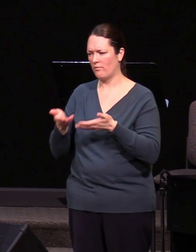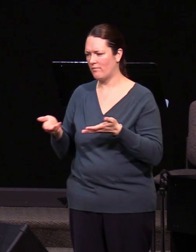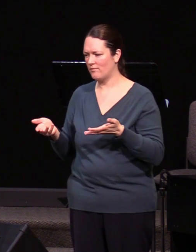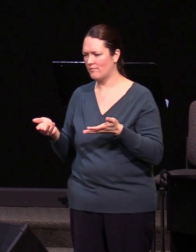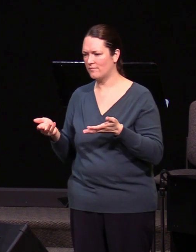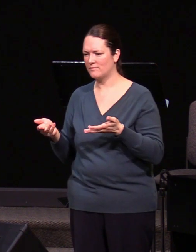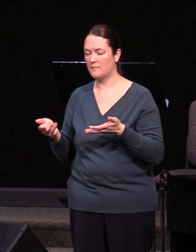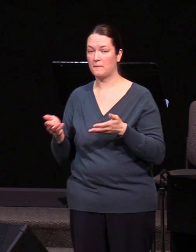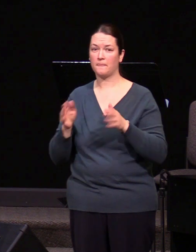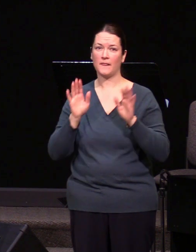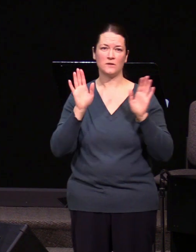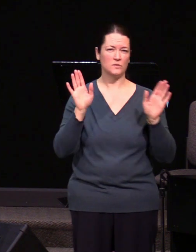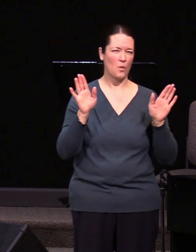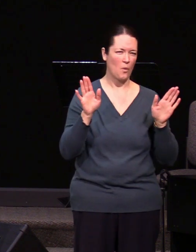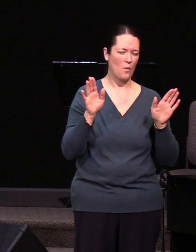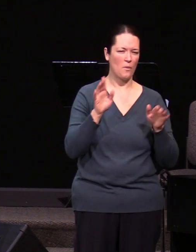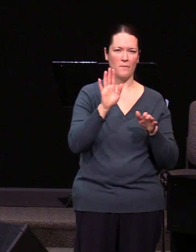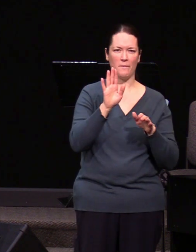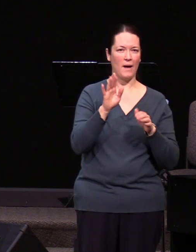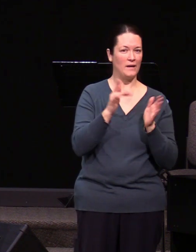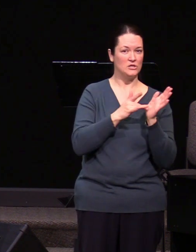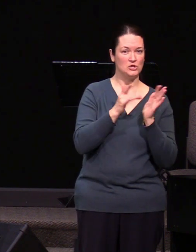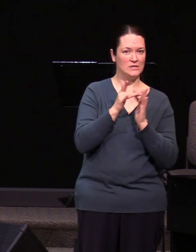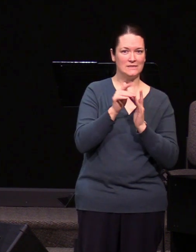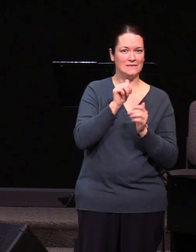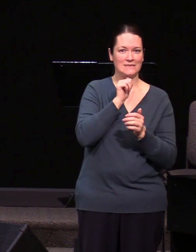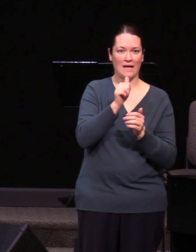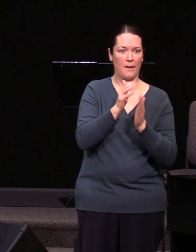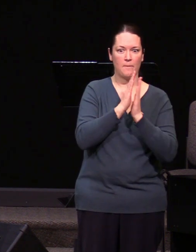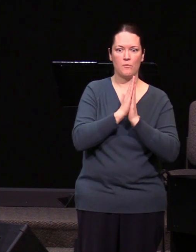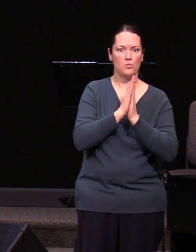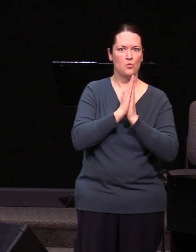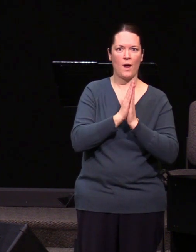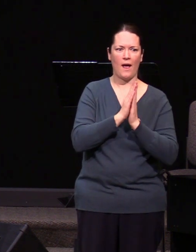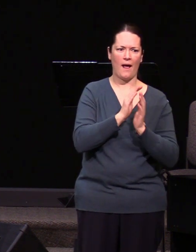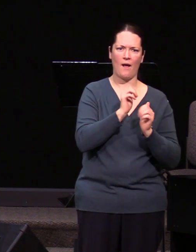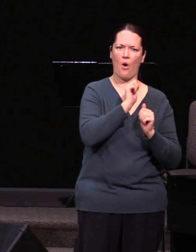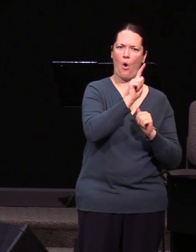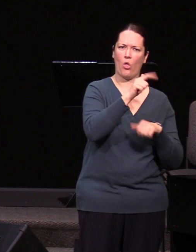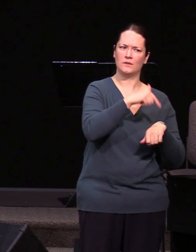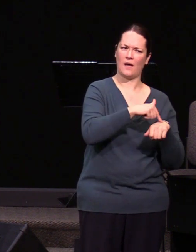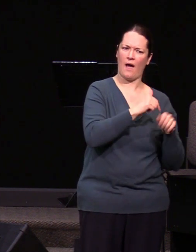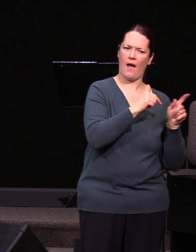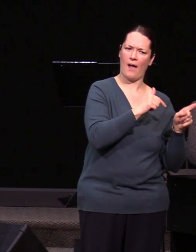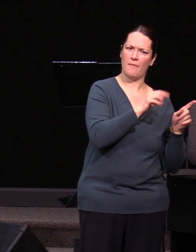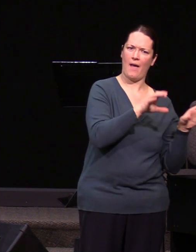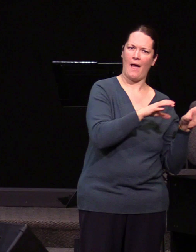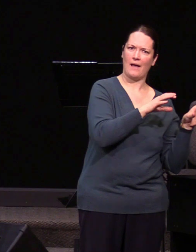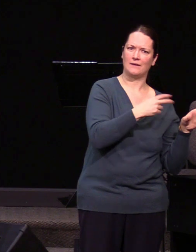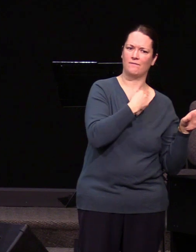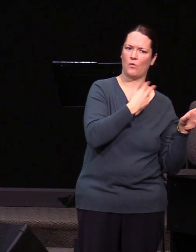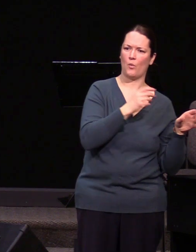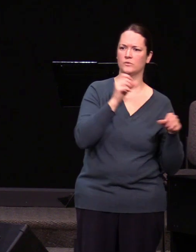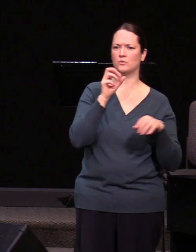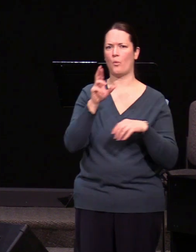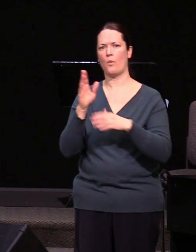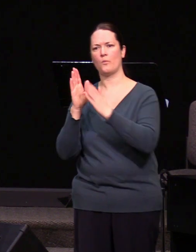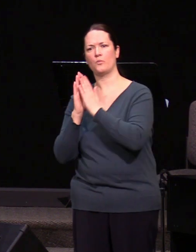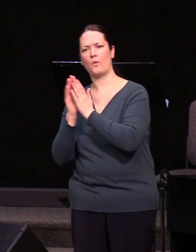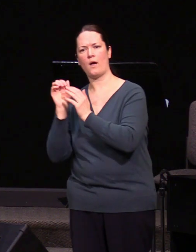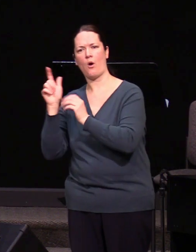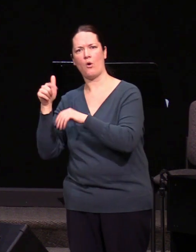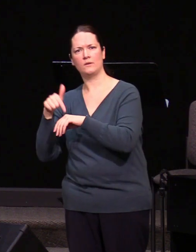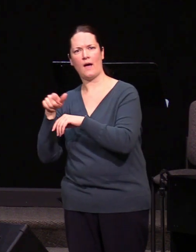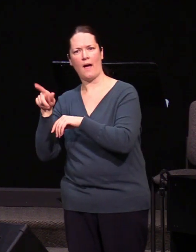However, Jesus didn't pray all the time in an active voice, nor did he pray all the time in a